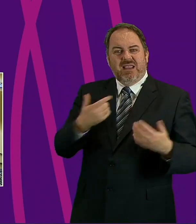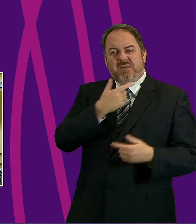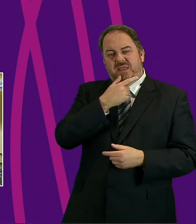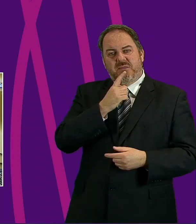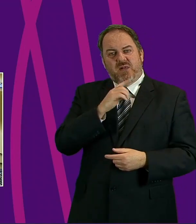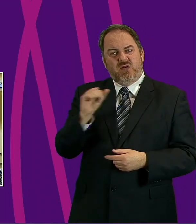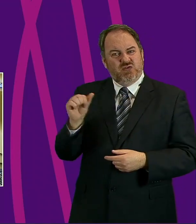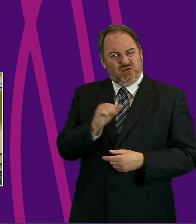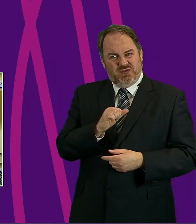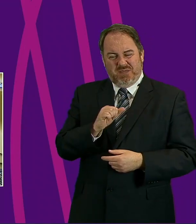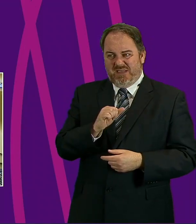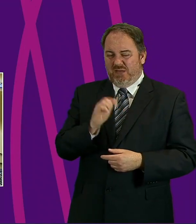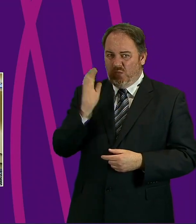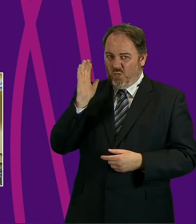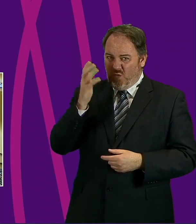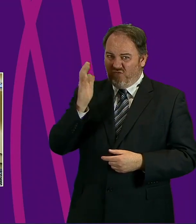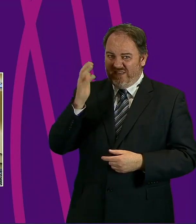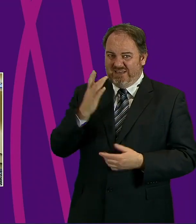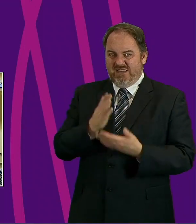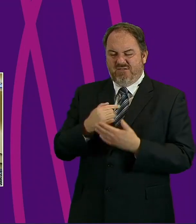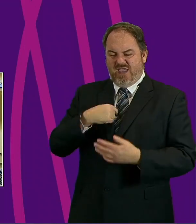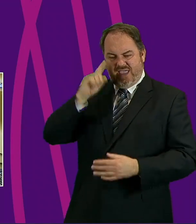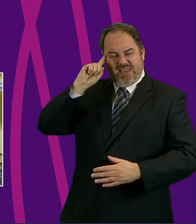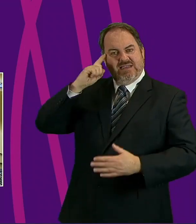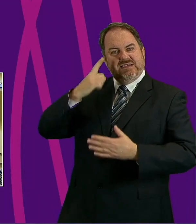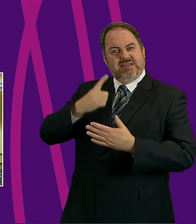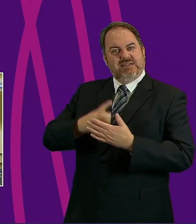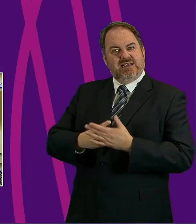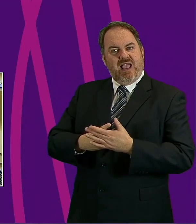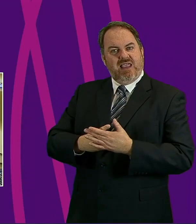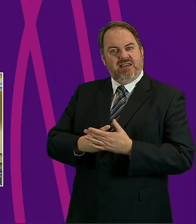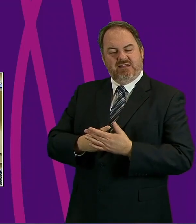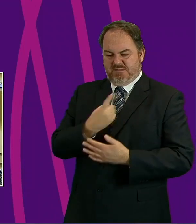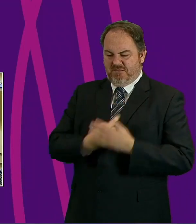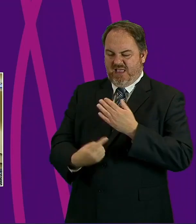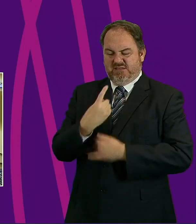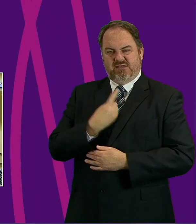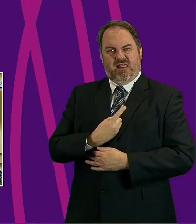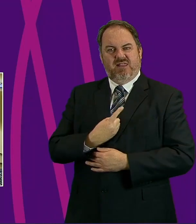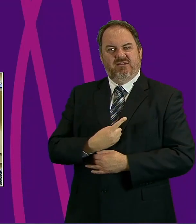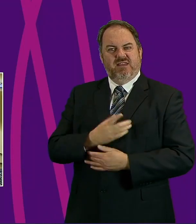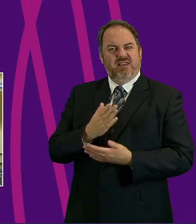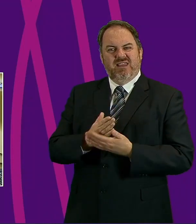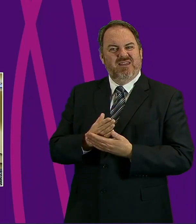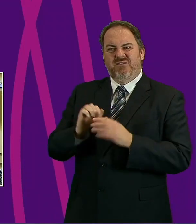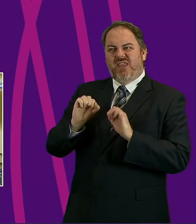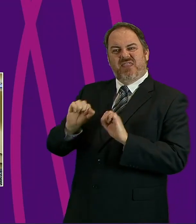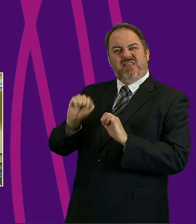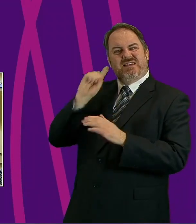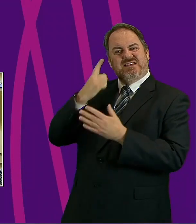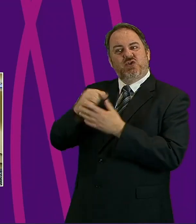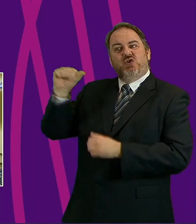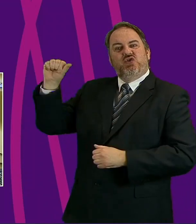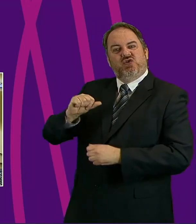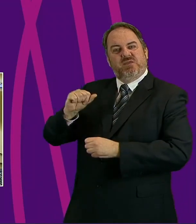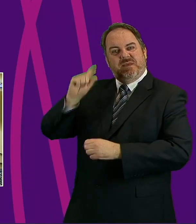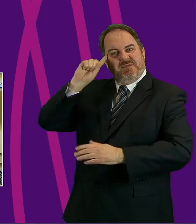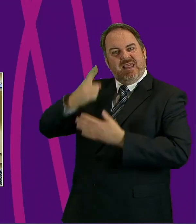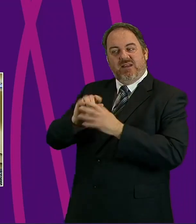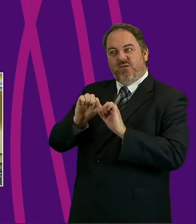if I was trying to take decisions that are properly those for public health experts and for clinicians. This is a